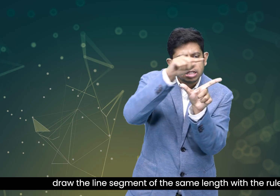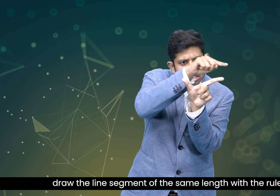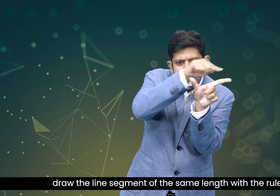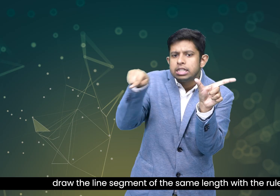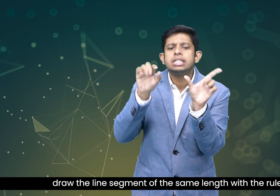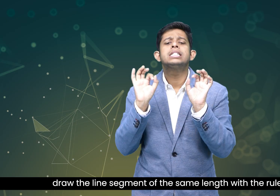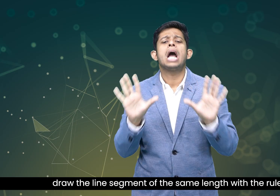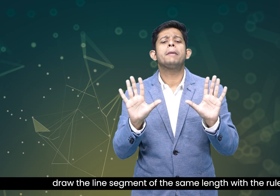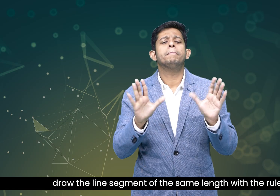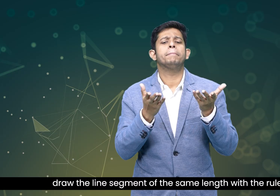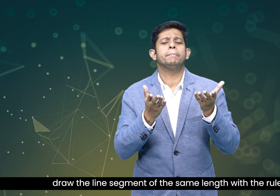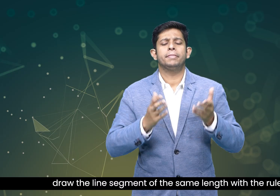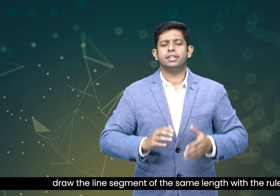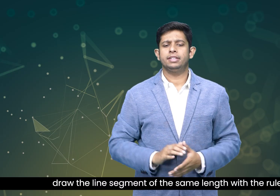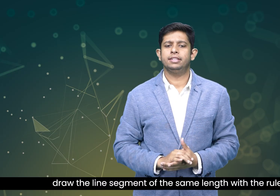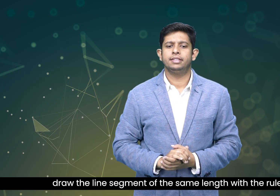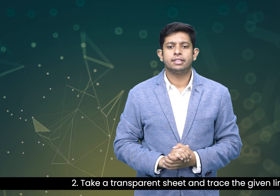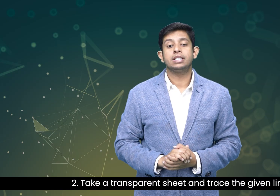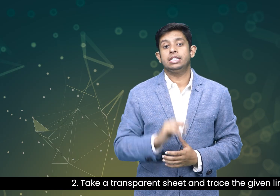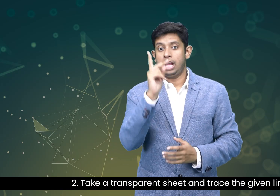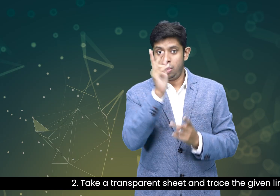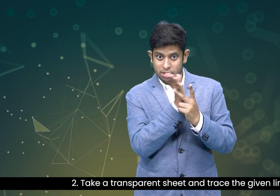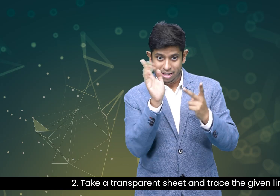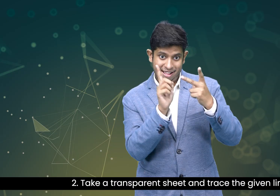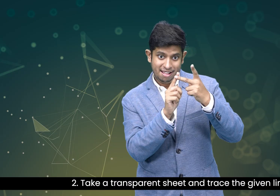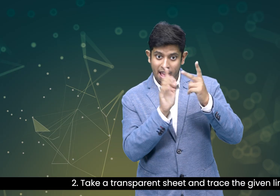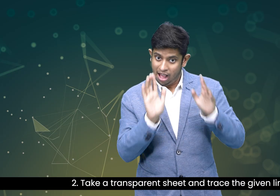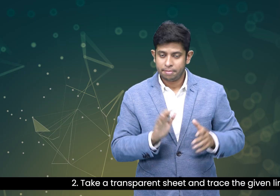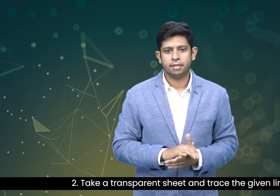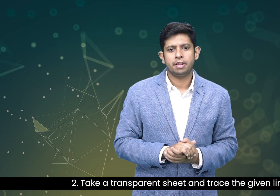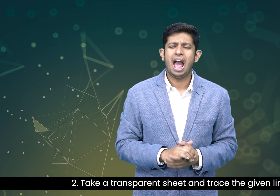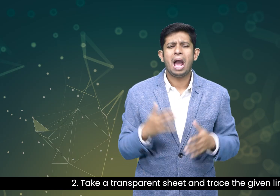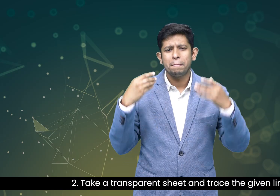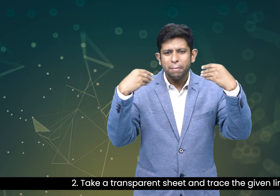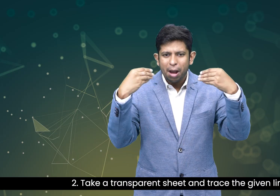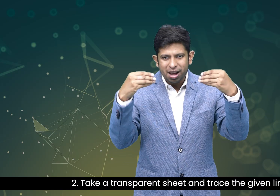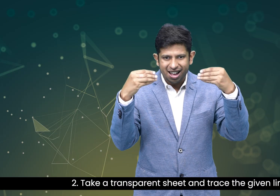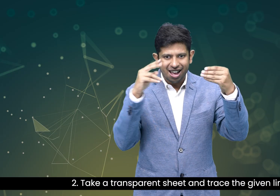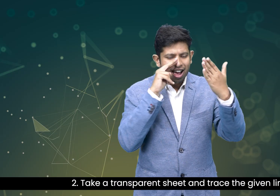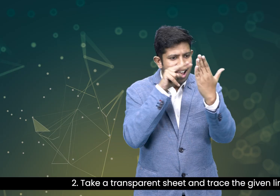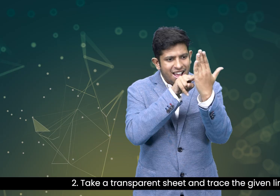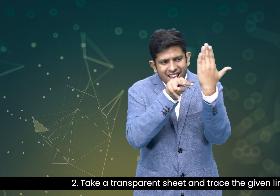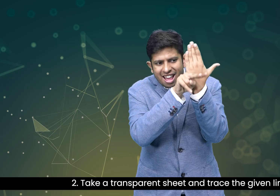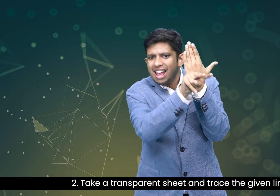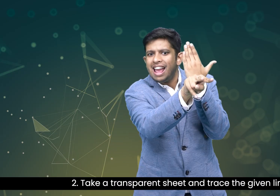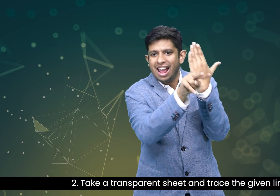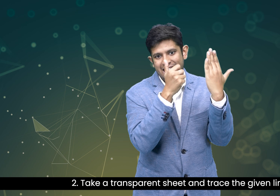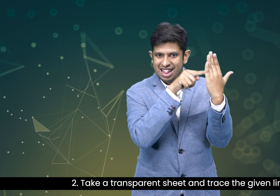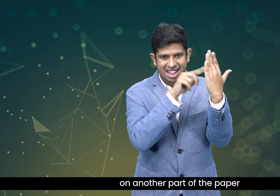line segment of the same length with the ruler only. Second one, take a transparent sheet and trace the given line on